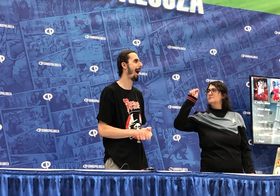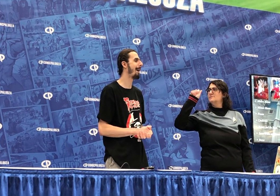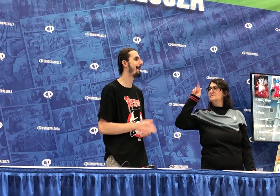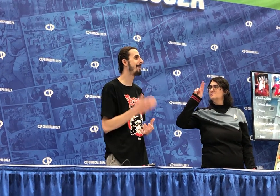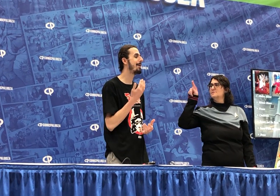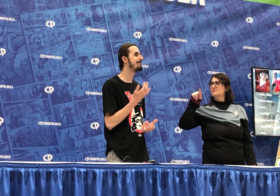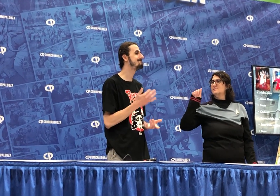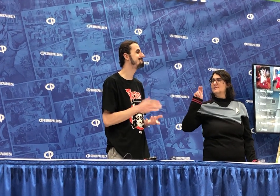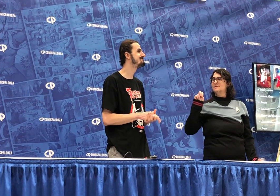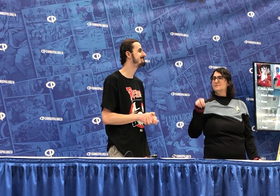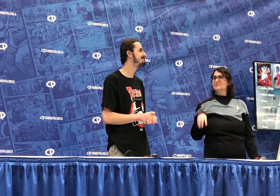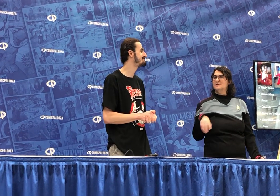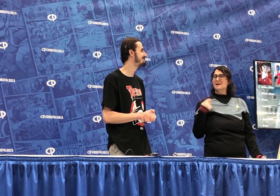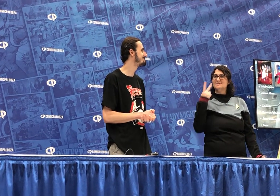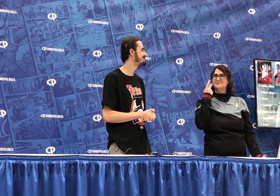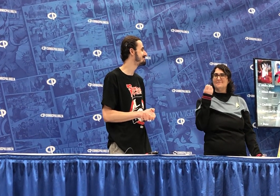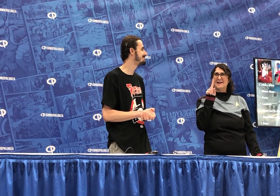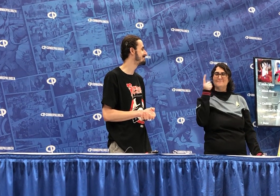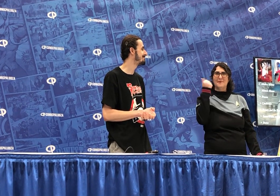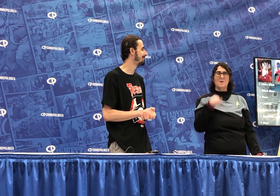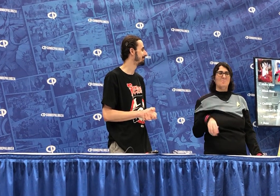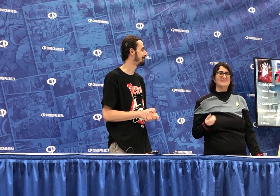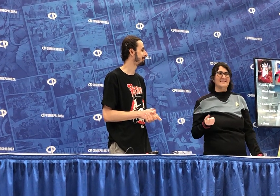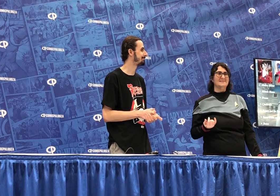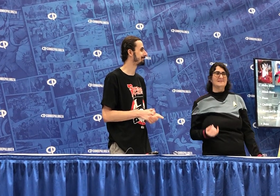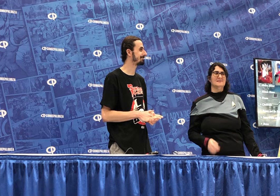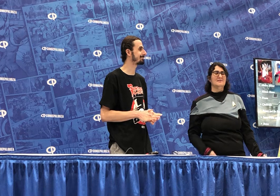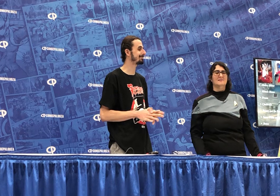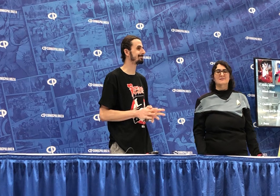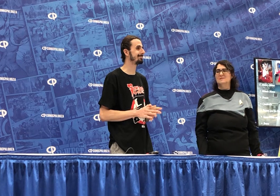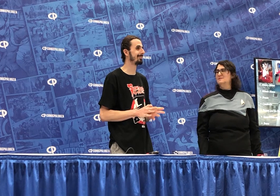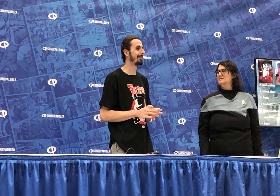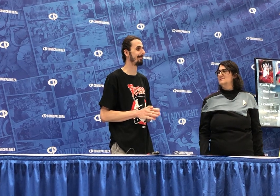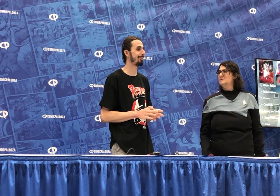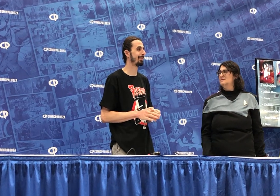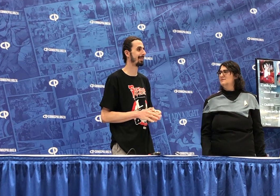How do you sign Tarzan? I've seen one before. I can't remember what it was.